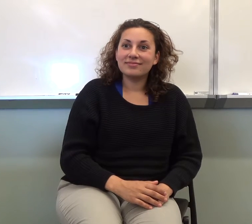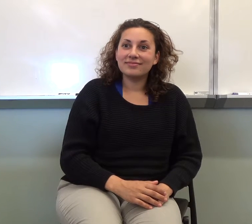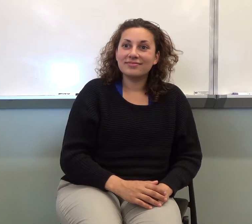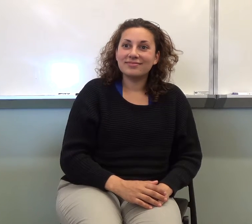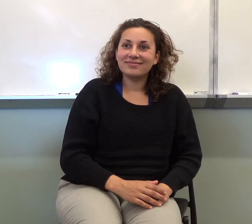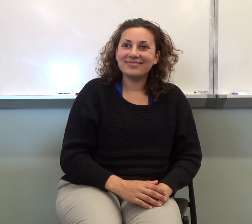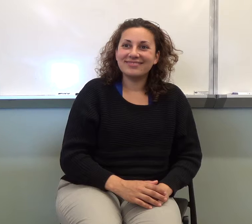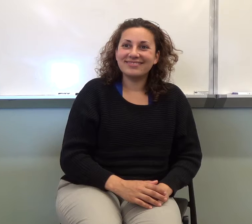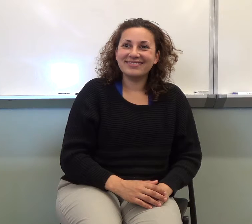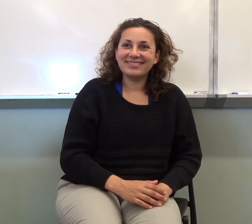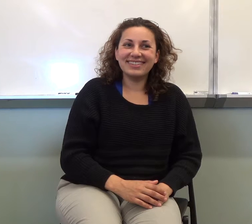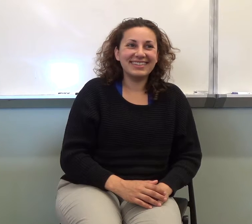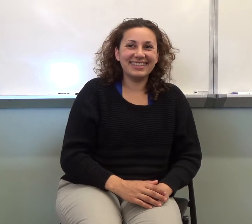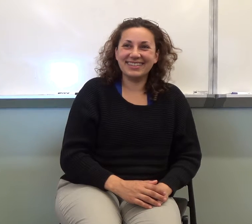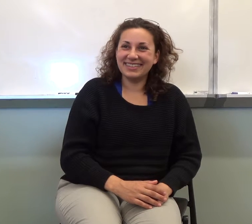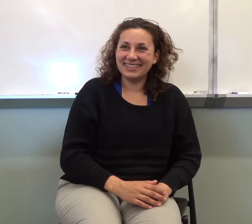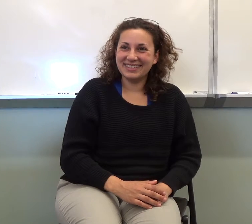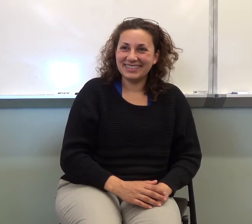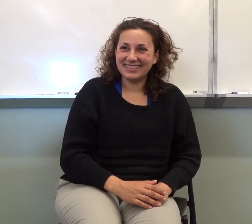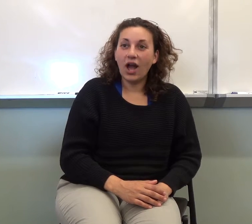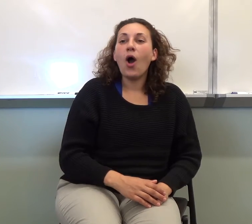It's usually indicated with a capital P,